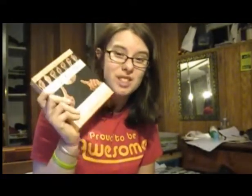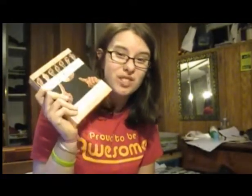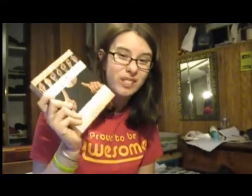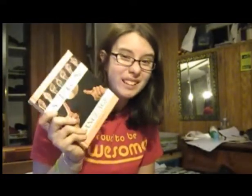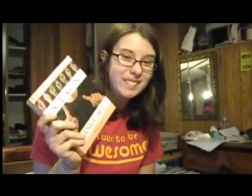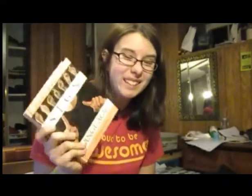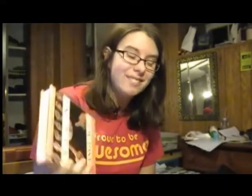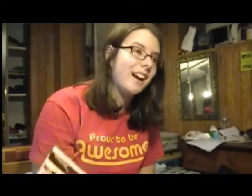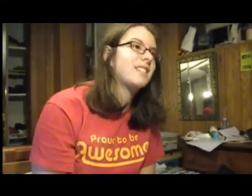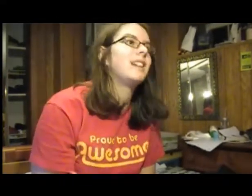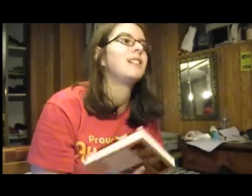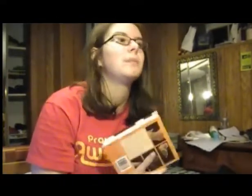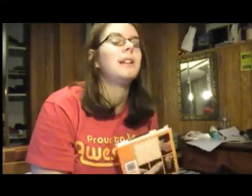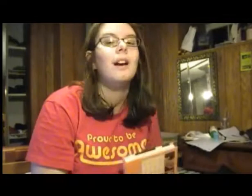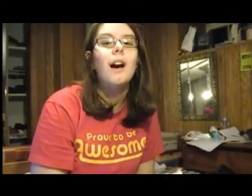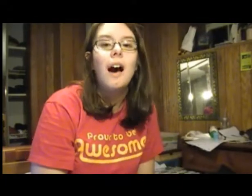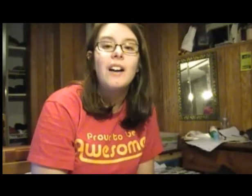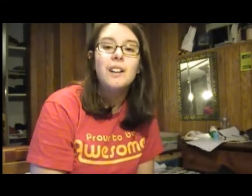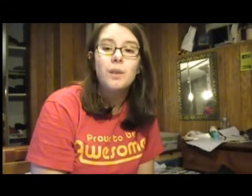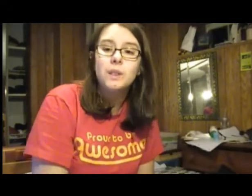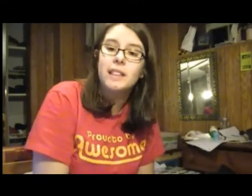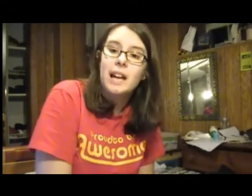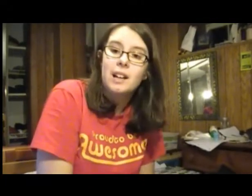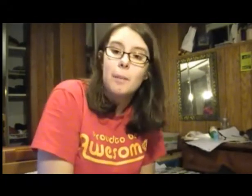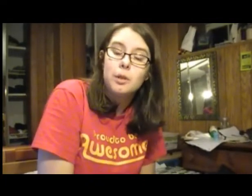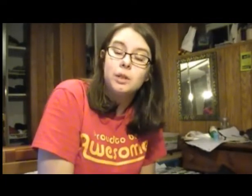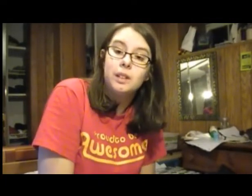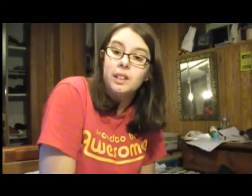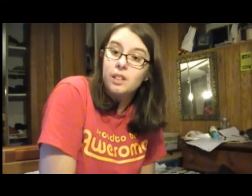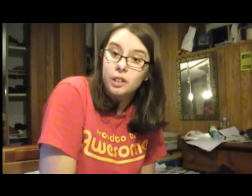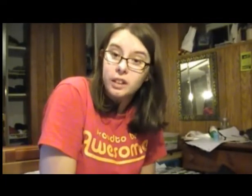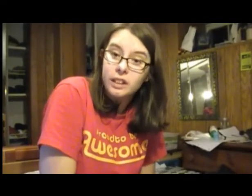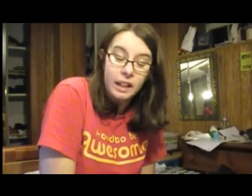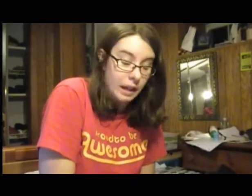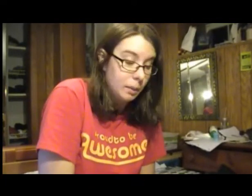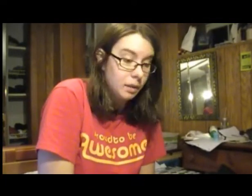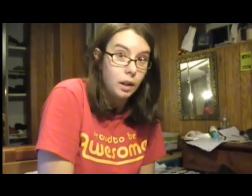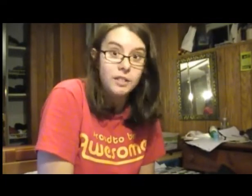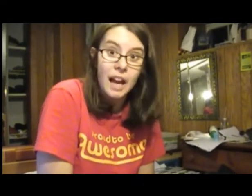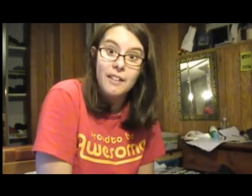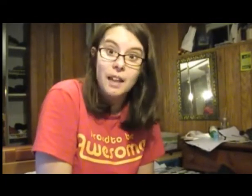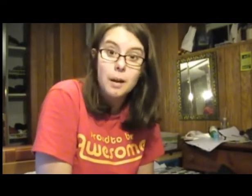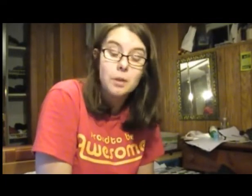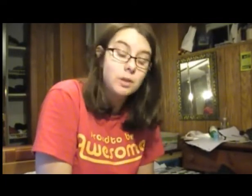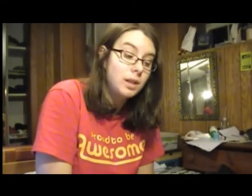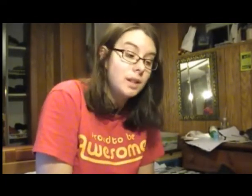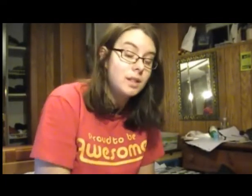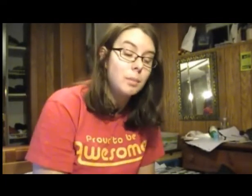just really, really fascinates me. I've never really had an opportunity to learn it, and I would love to have that opportunity at some